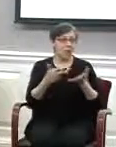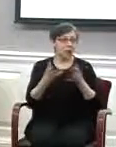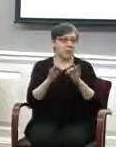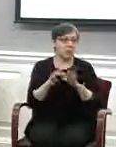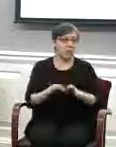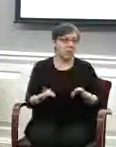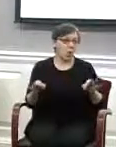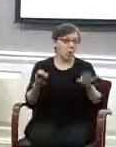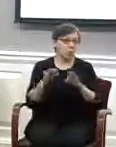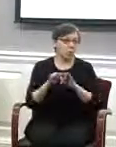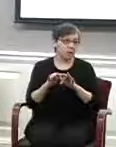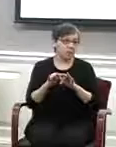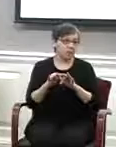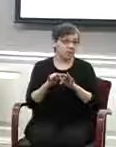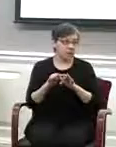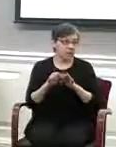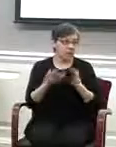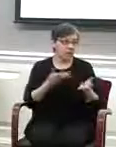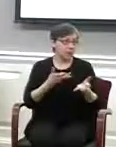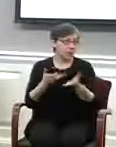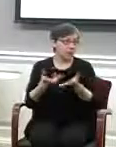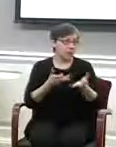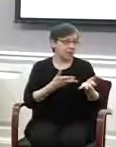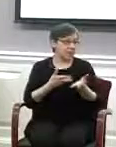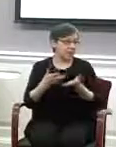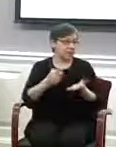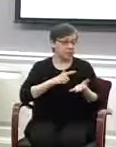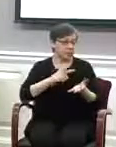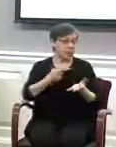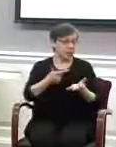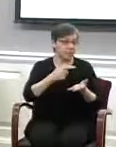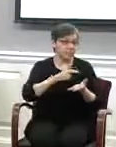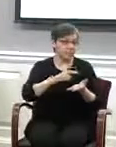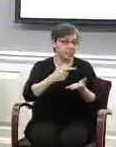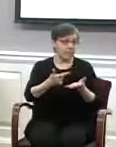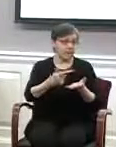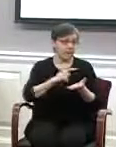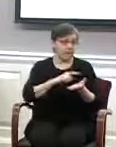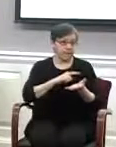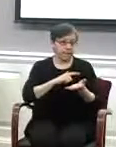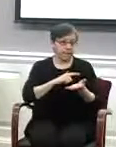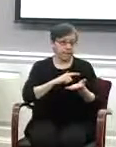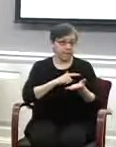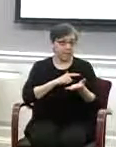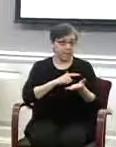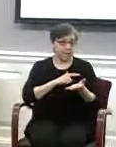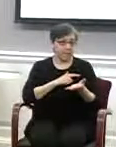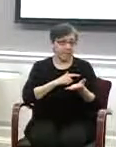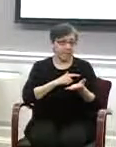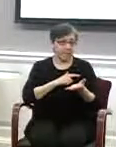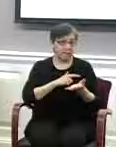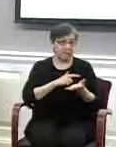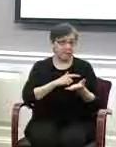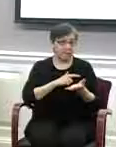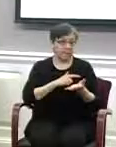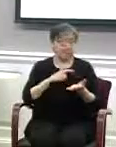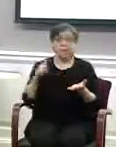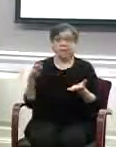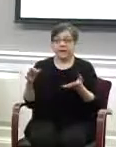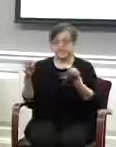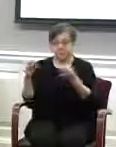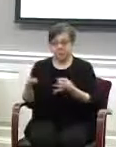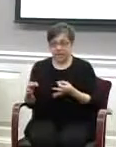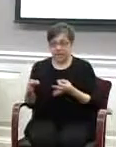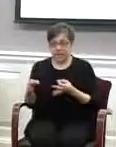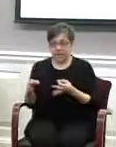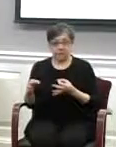it's not just women's human rights. So, but this organization is approaching it this way because of their genesis and the ways they decided to work with